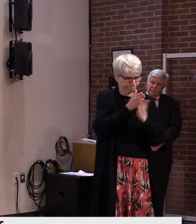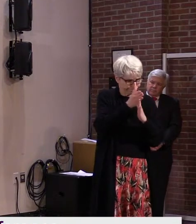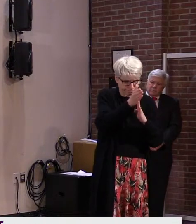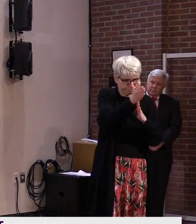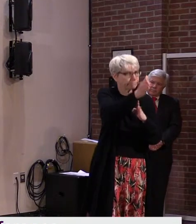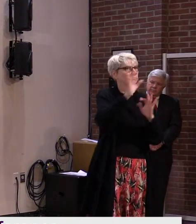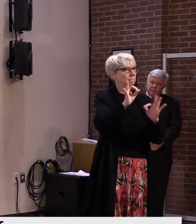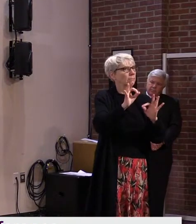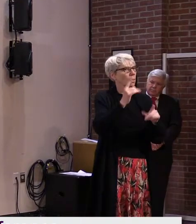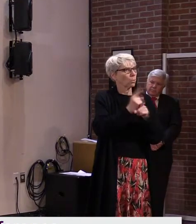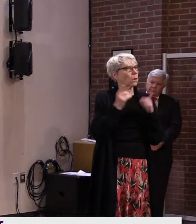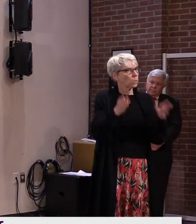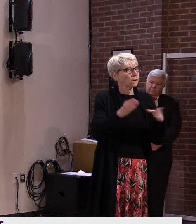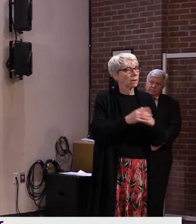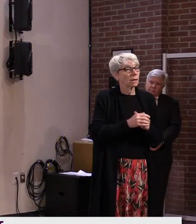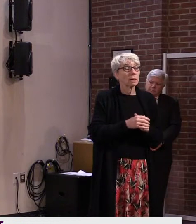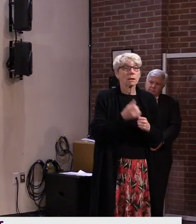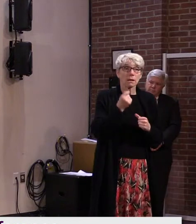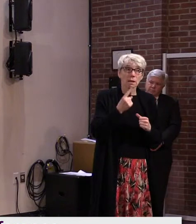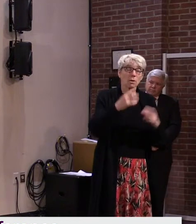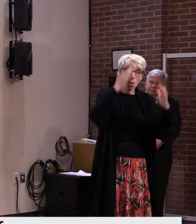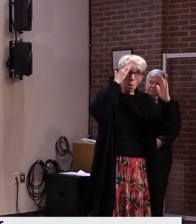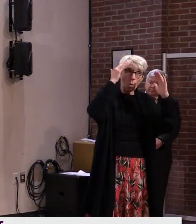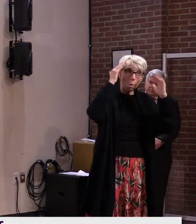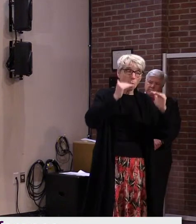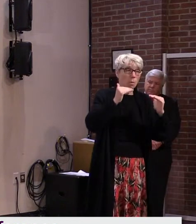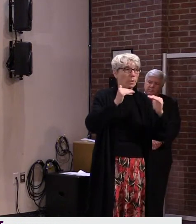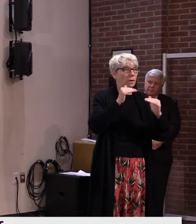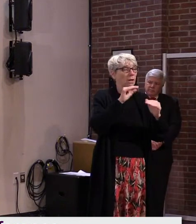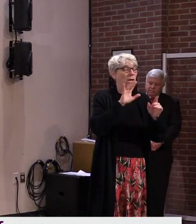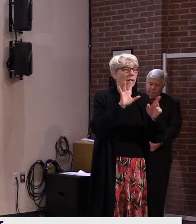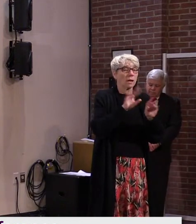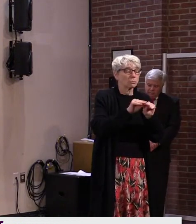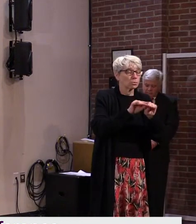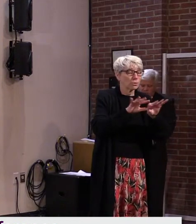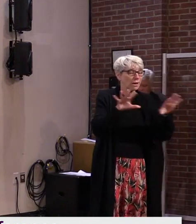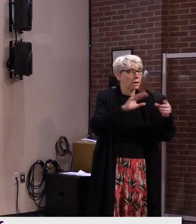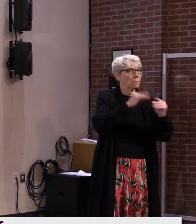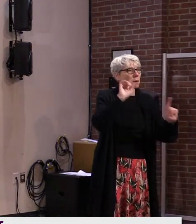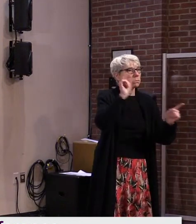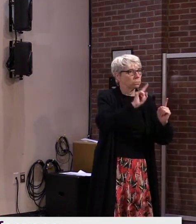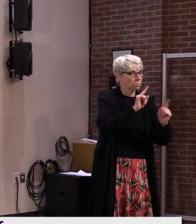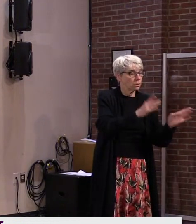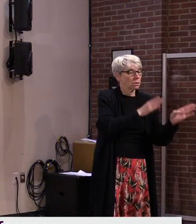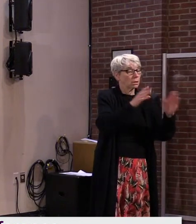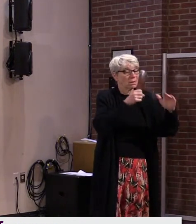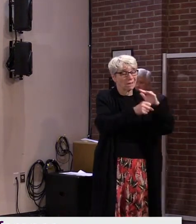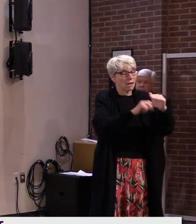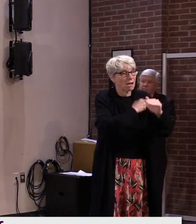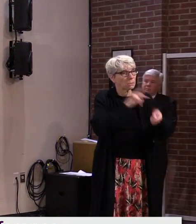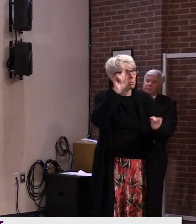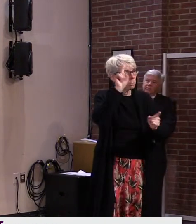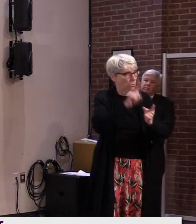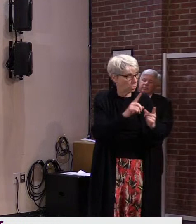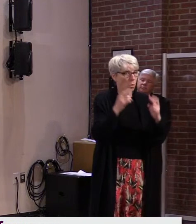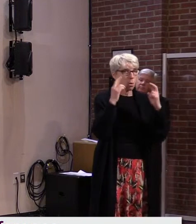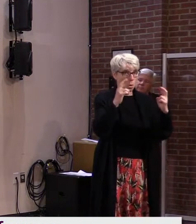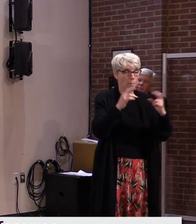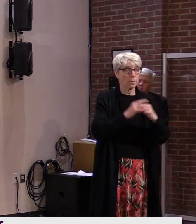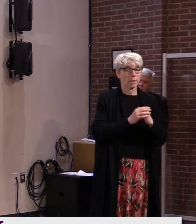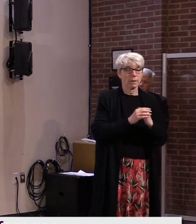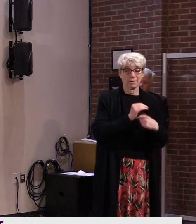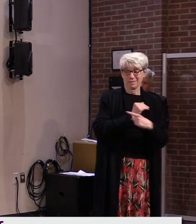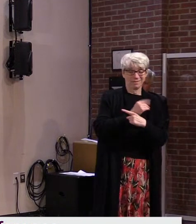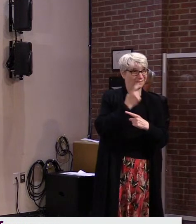hoping, again, to see the number of cases drop, the number of hospitalizations drop. We saw a bit of good